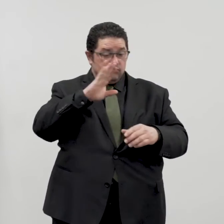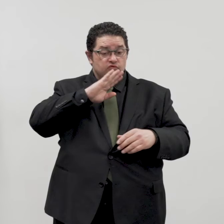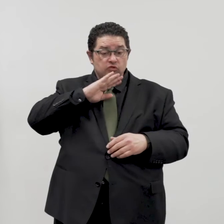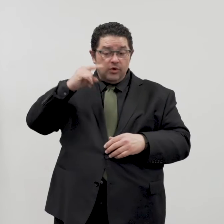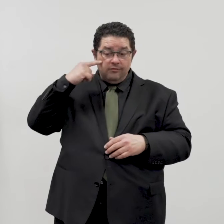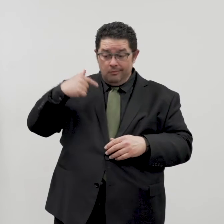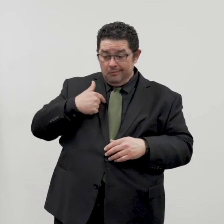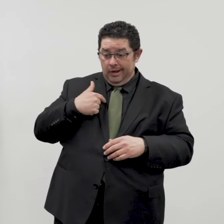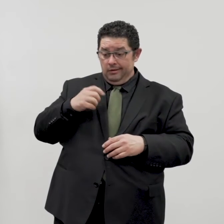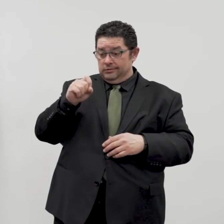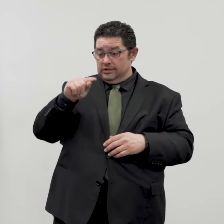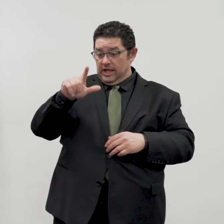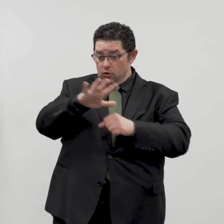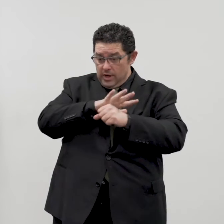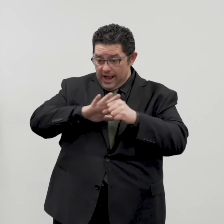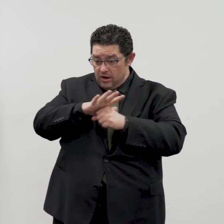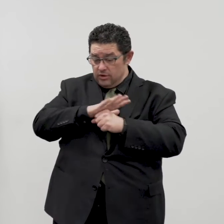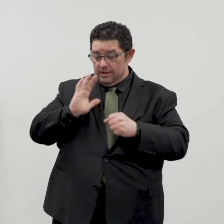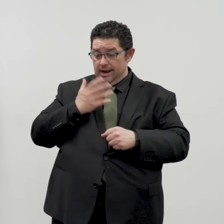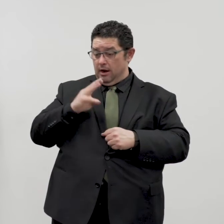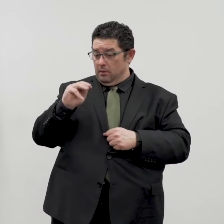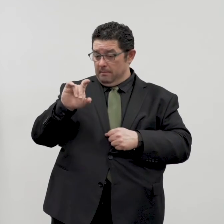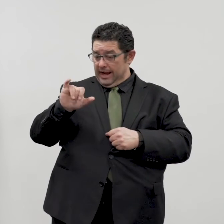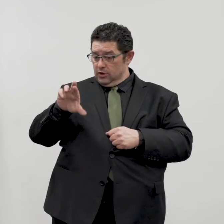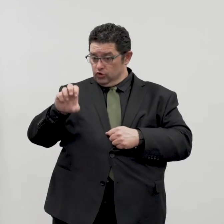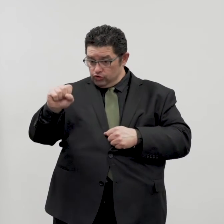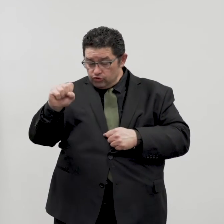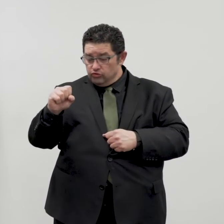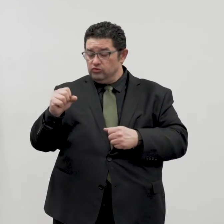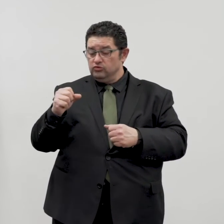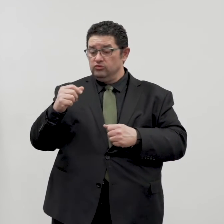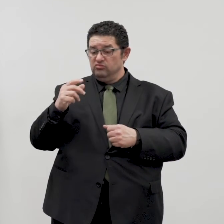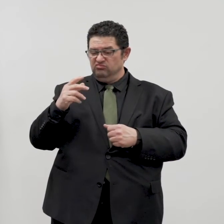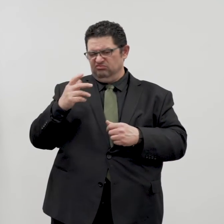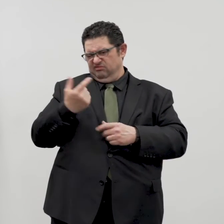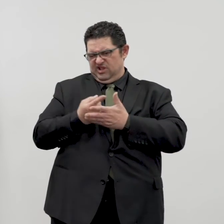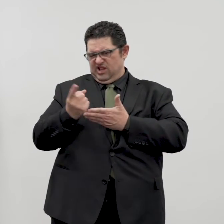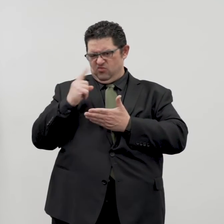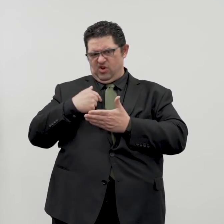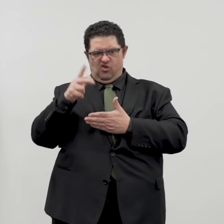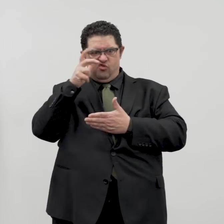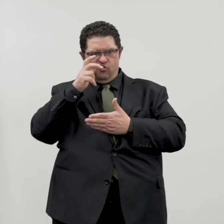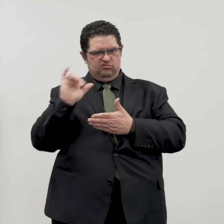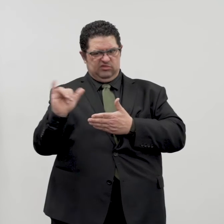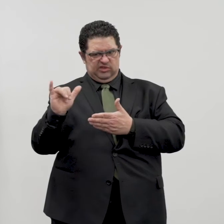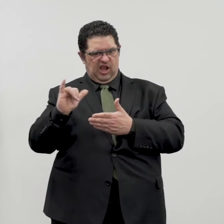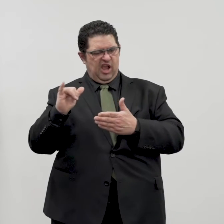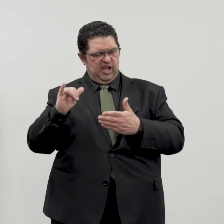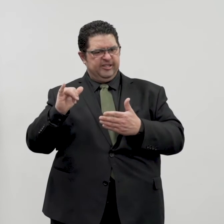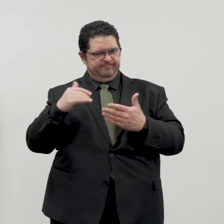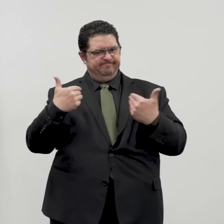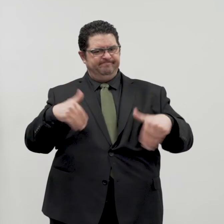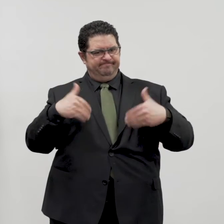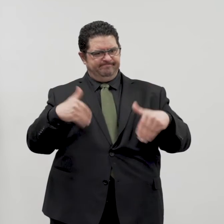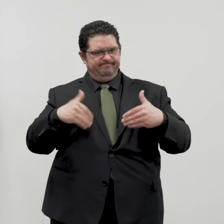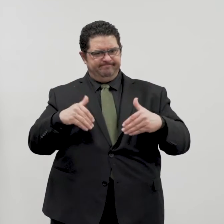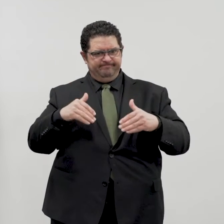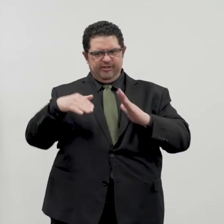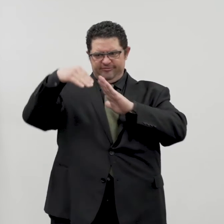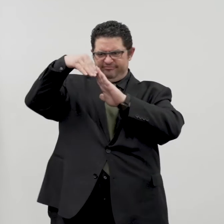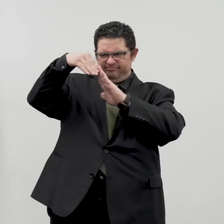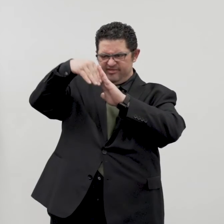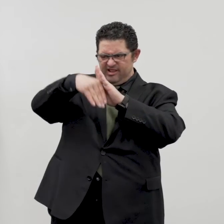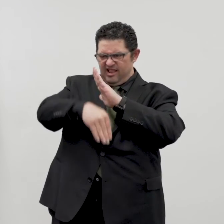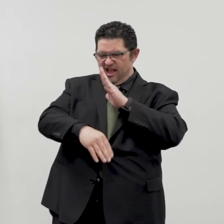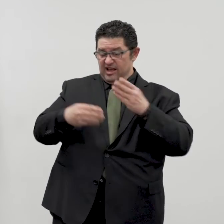for our mayors. I heard about that last week on a conference call with mayors, that the fall in sales, the decline in sales tax